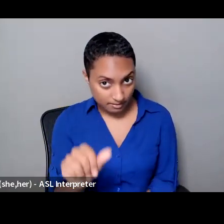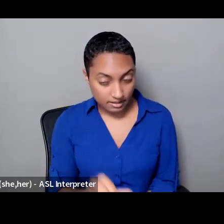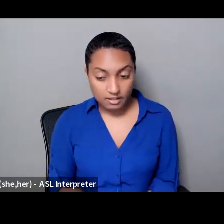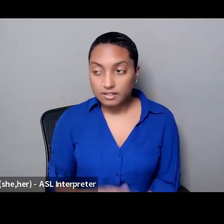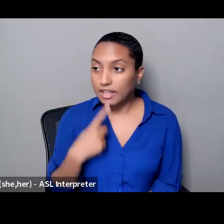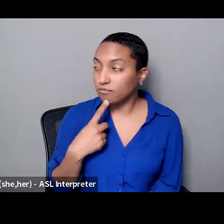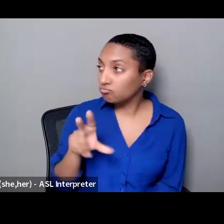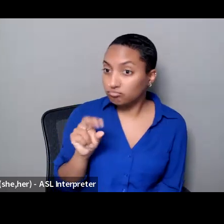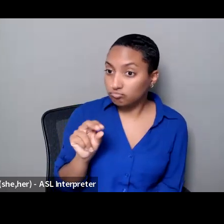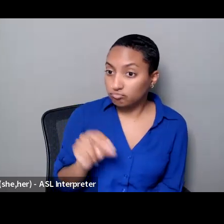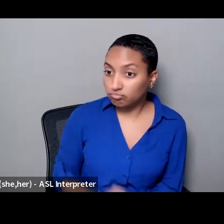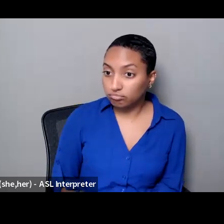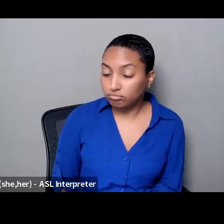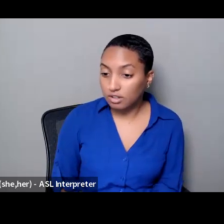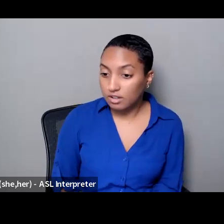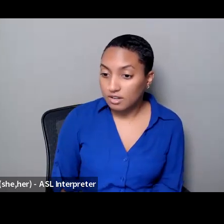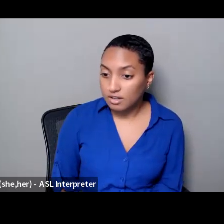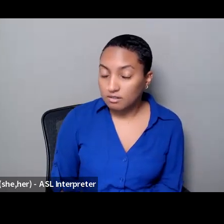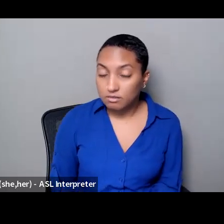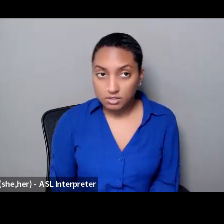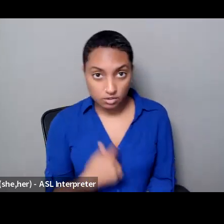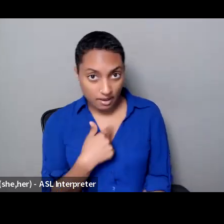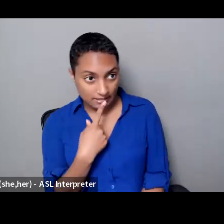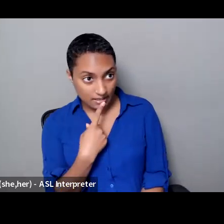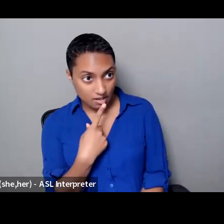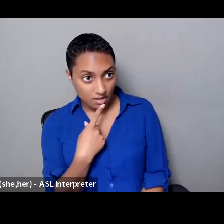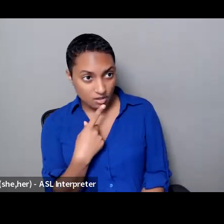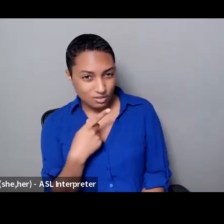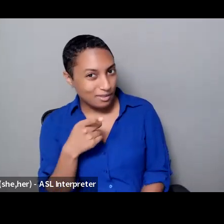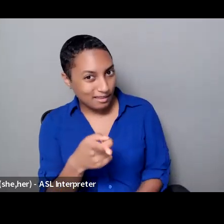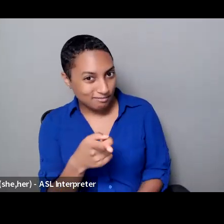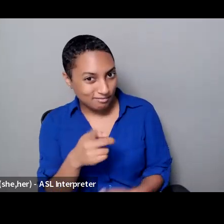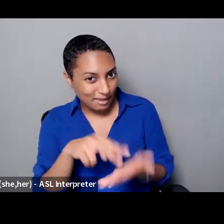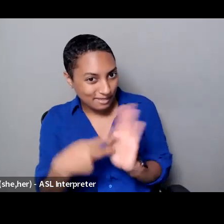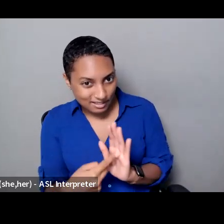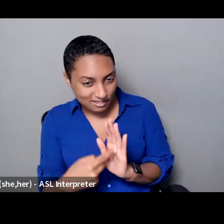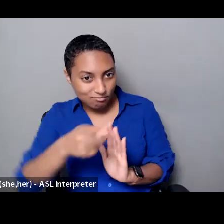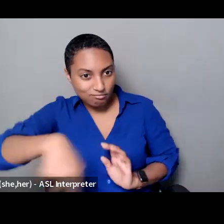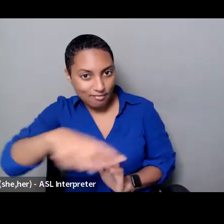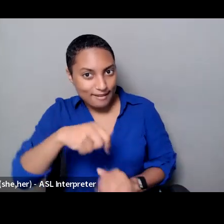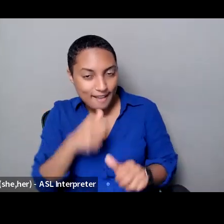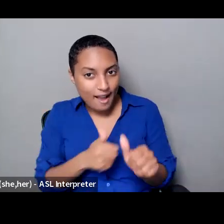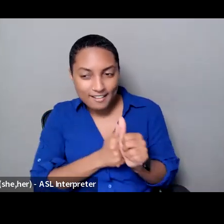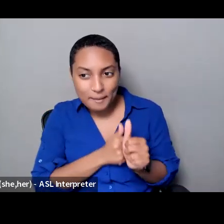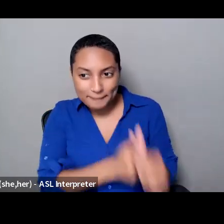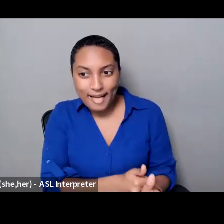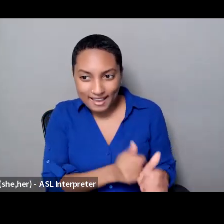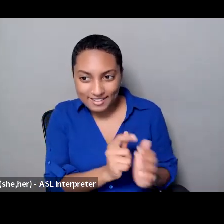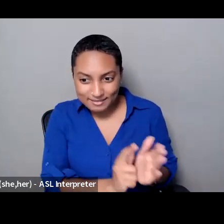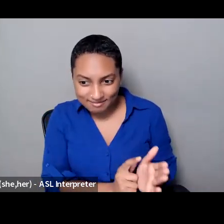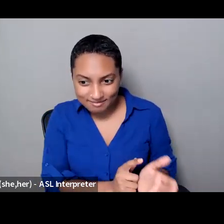I don't have a disability. And I said, well, then you're out of compliance with this issue of consumer control.